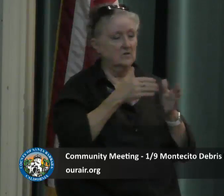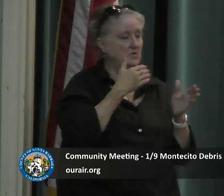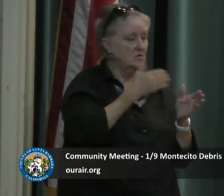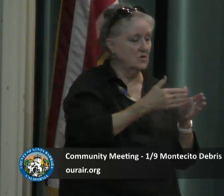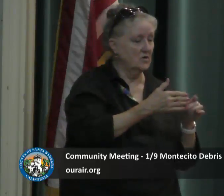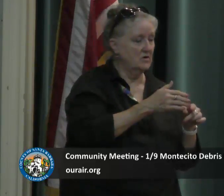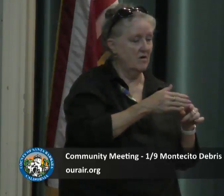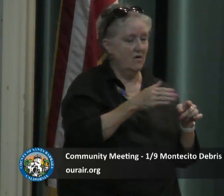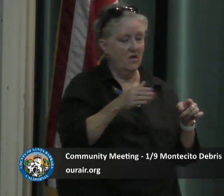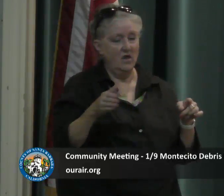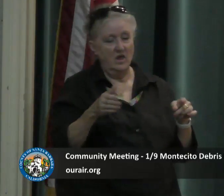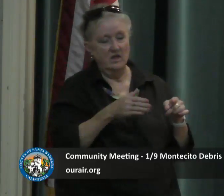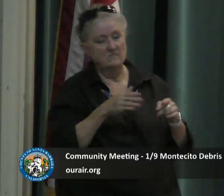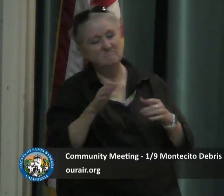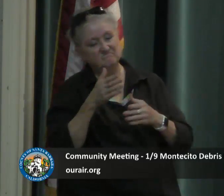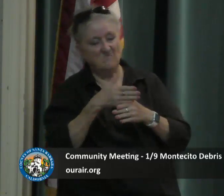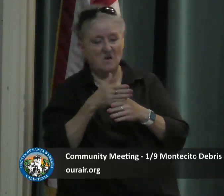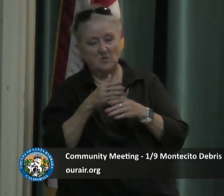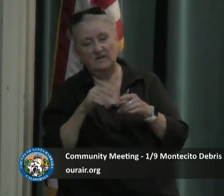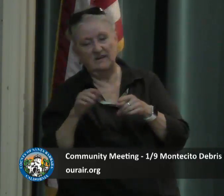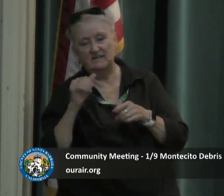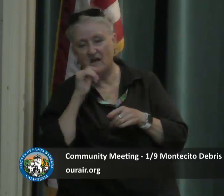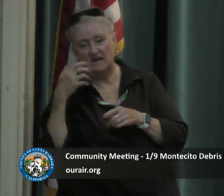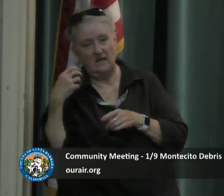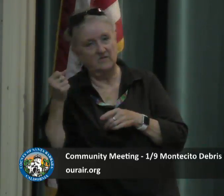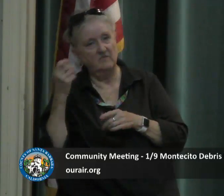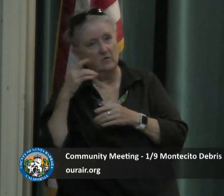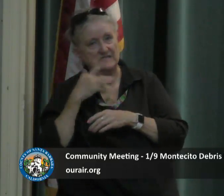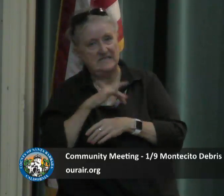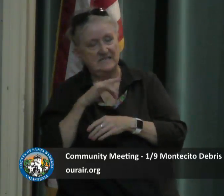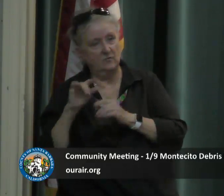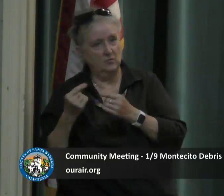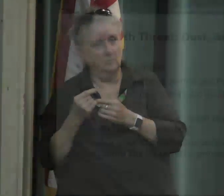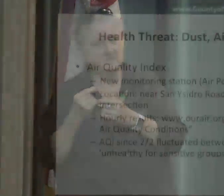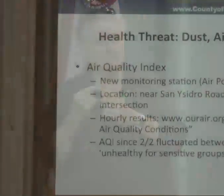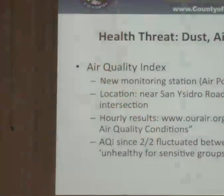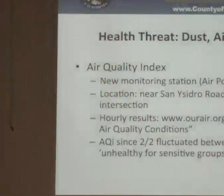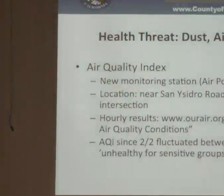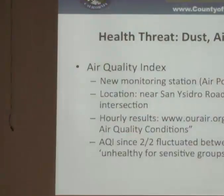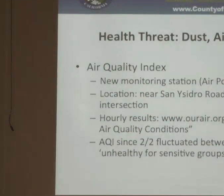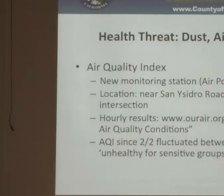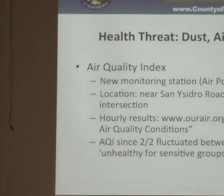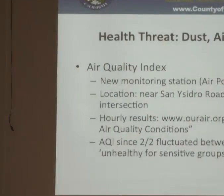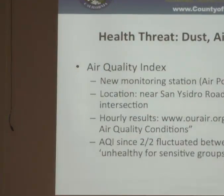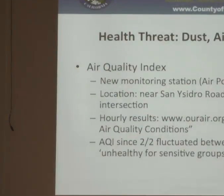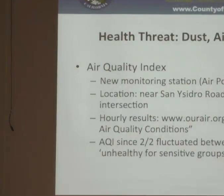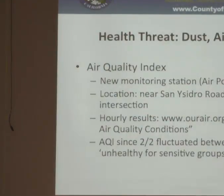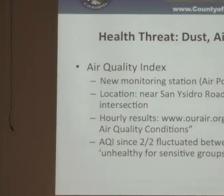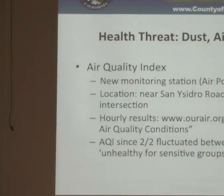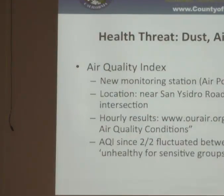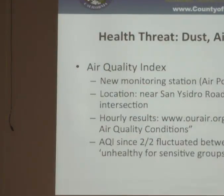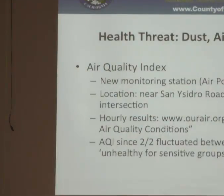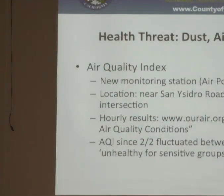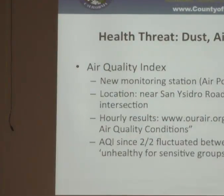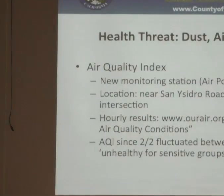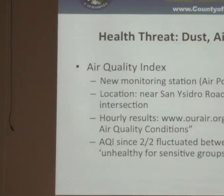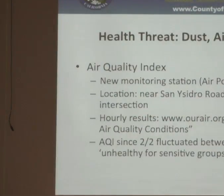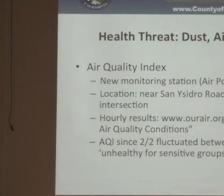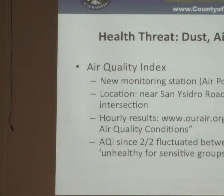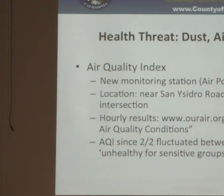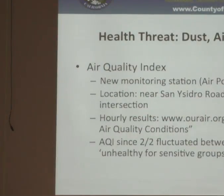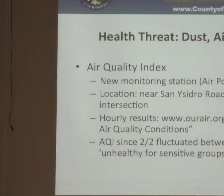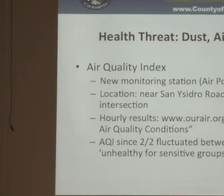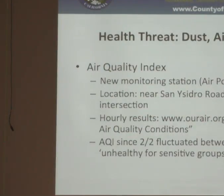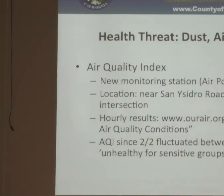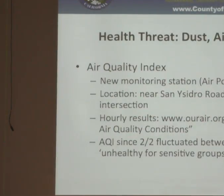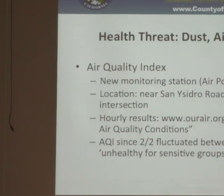and unhealthy for sensitive groups. And sensitive groups are pregnant women, young children, and those with underlying health conditions, underlying